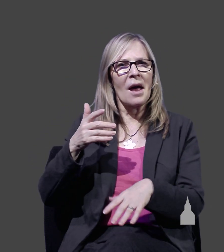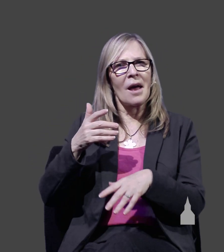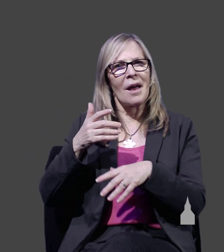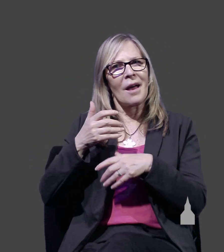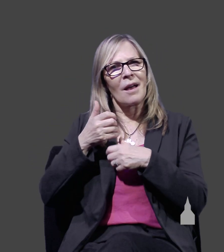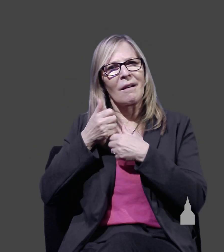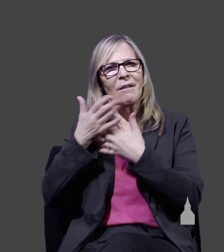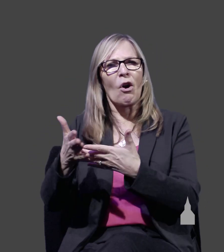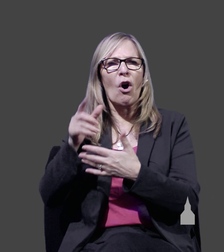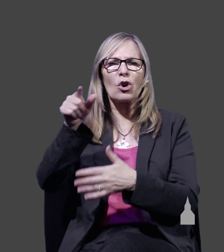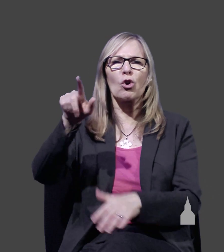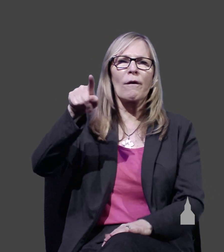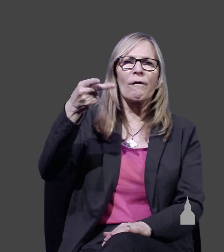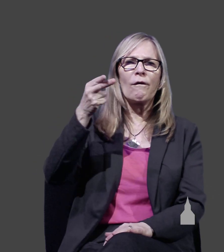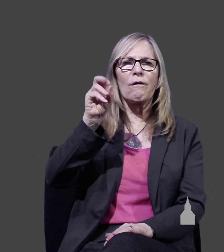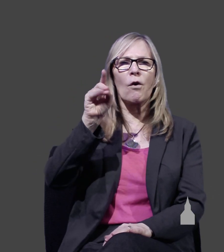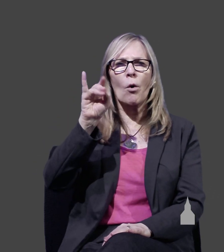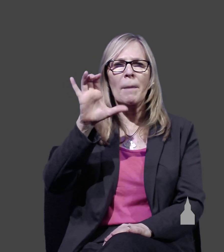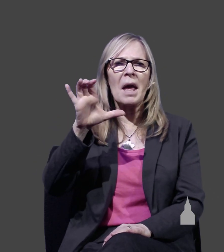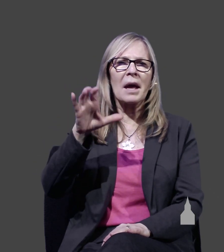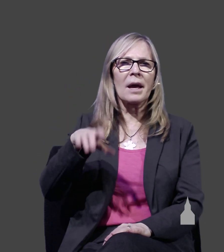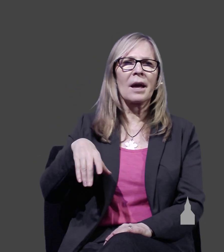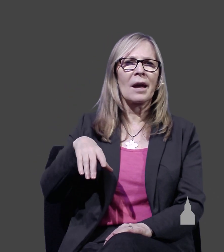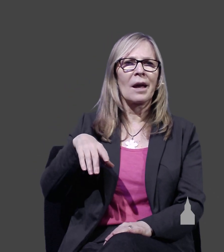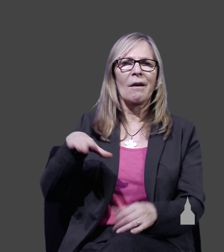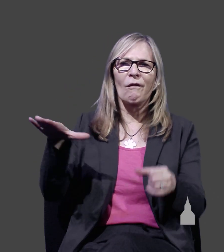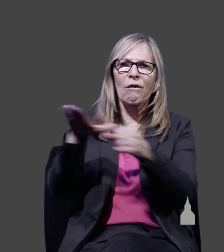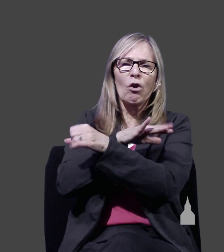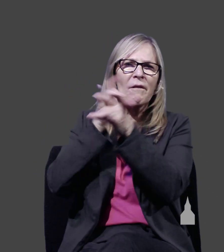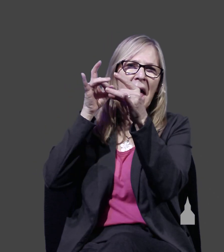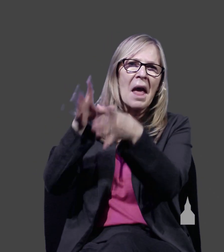this phobic and that phobic and say we're filled with hate.